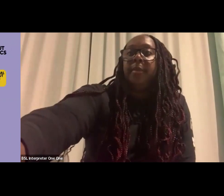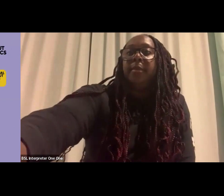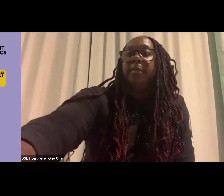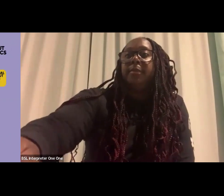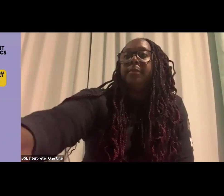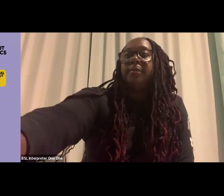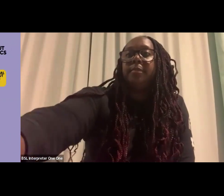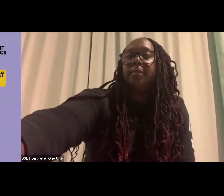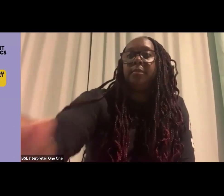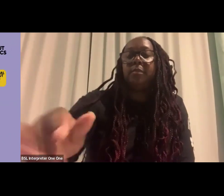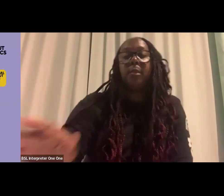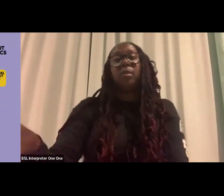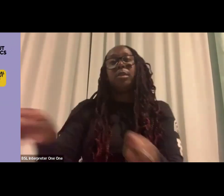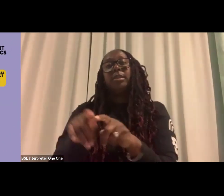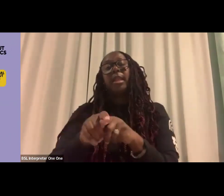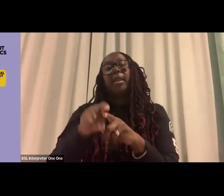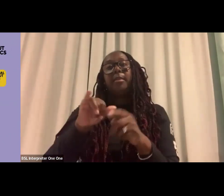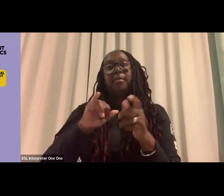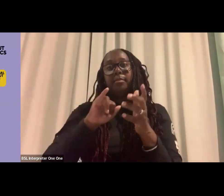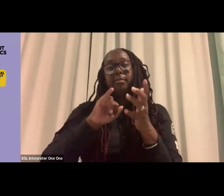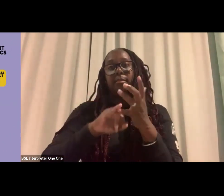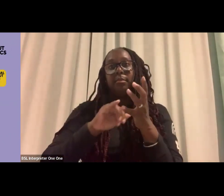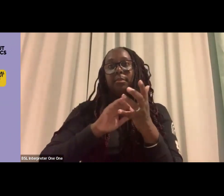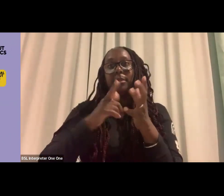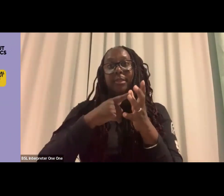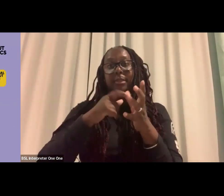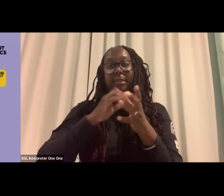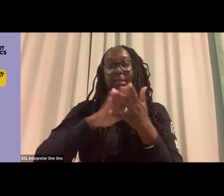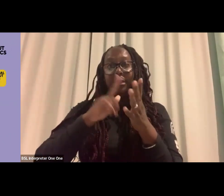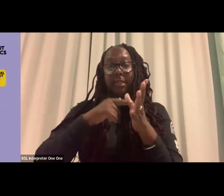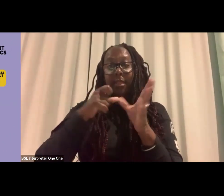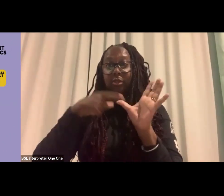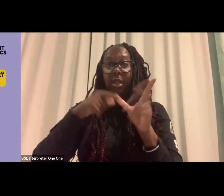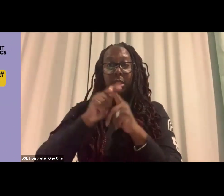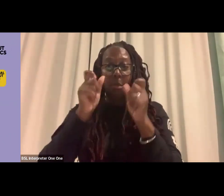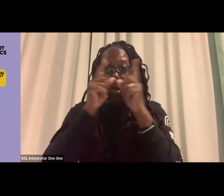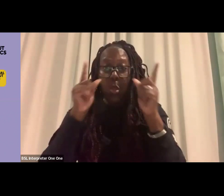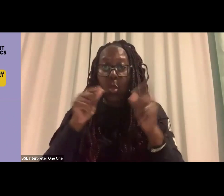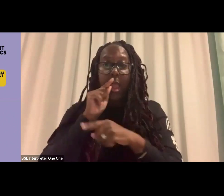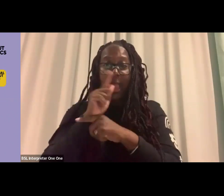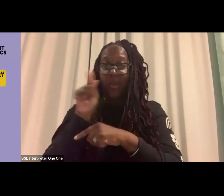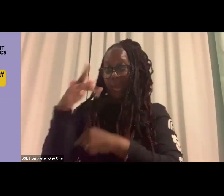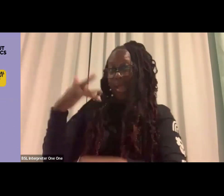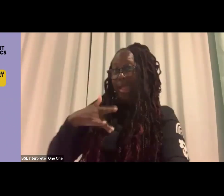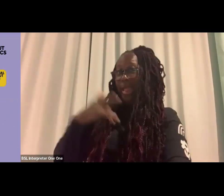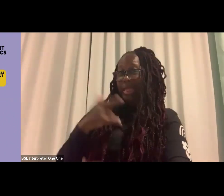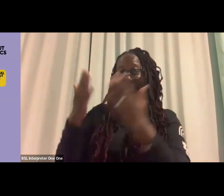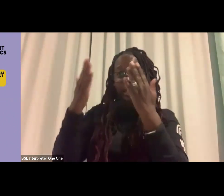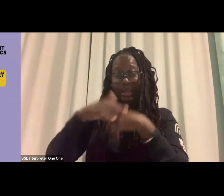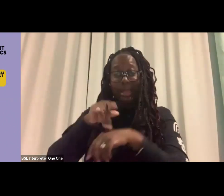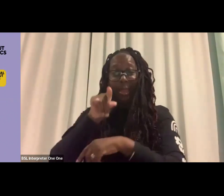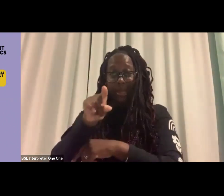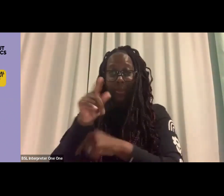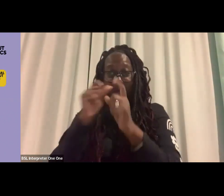infuse Indigenous people's thinking and wisdom into the current dominant policy making and economic policy design. And thanks